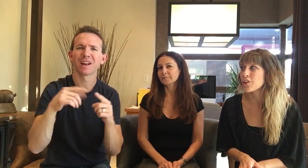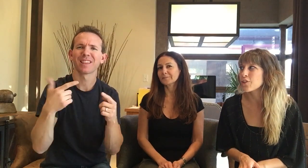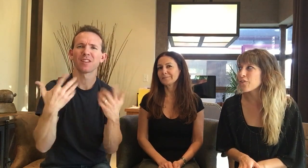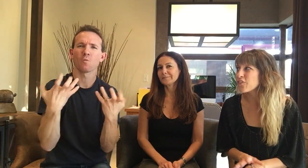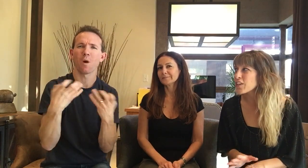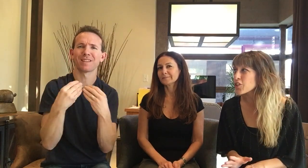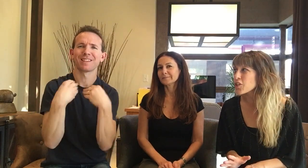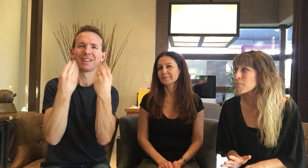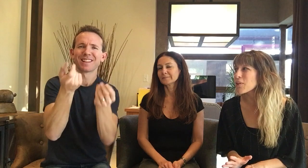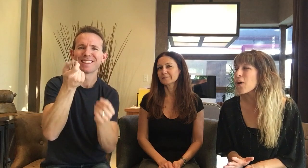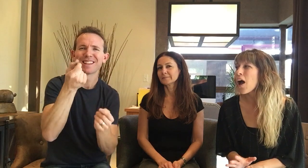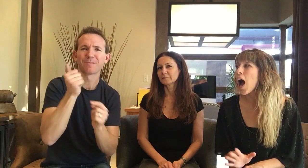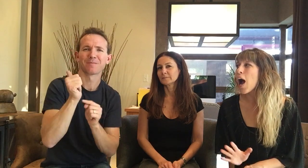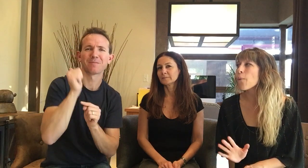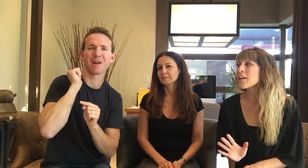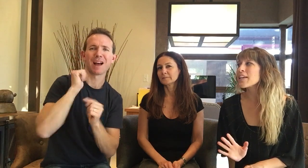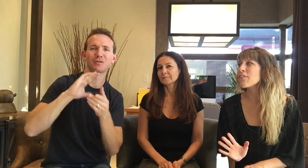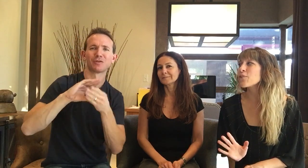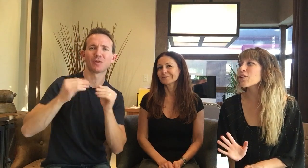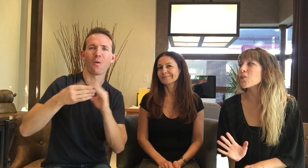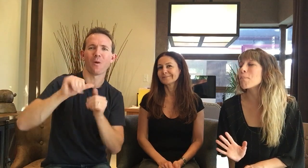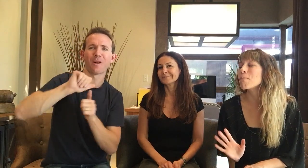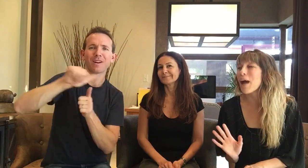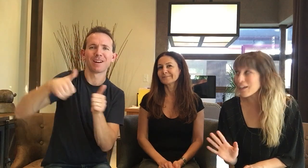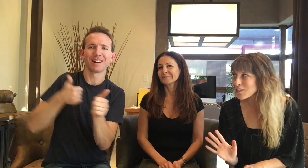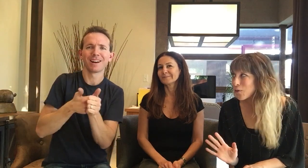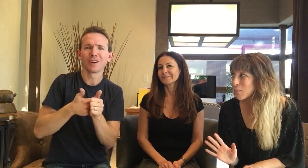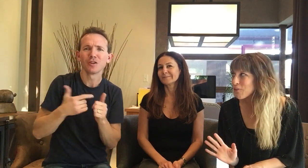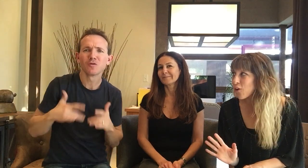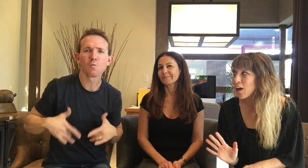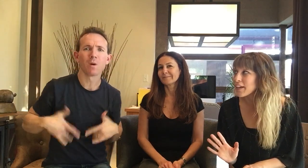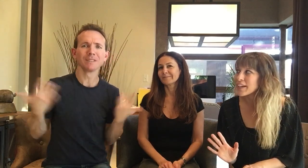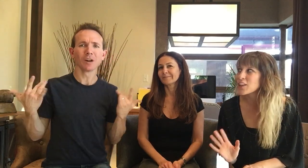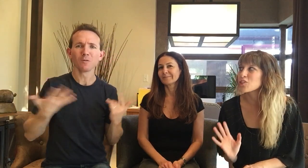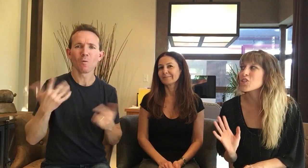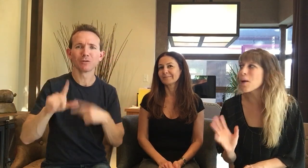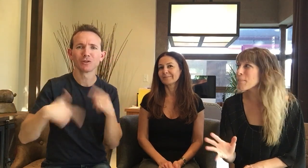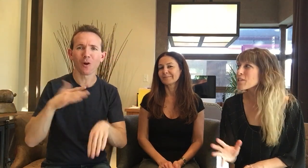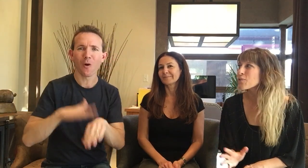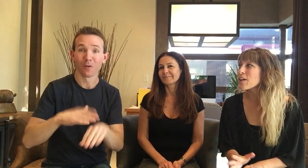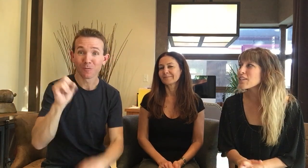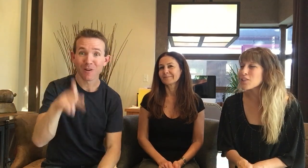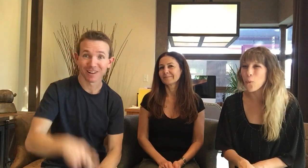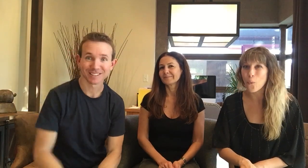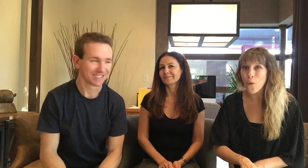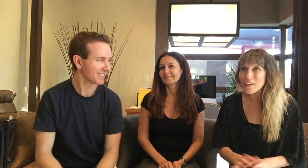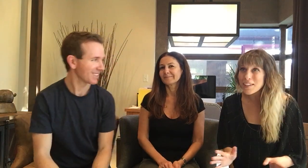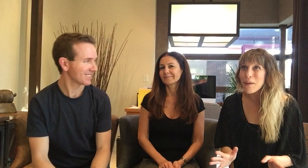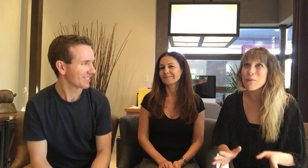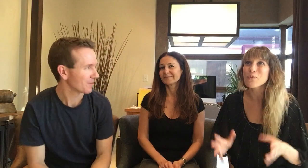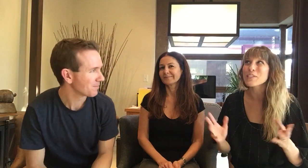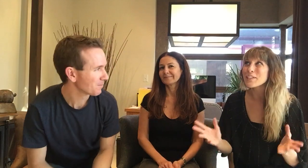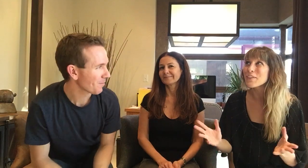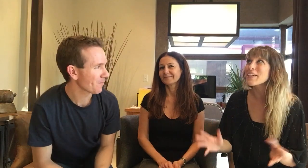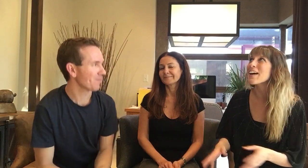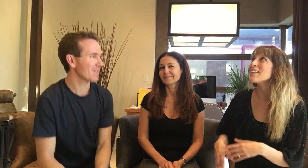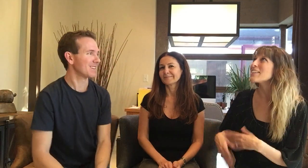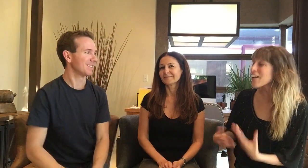new features. But I want to give you a little backstory before I jump into it. So what's up? What's going on? Tell